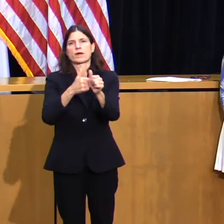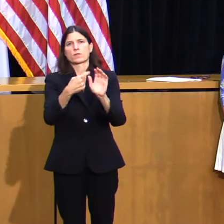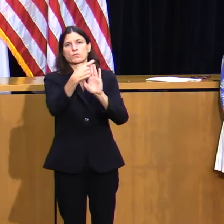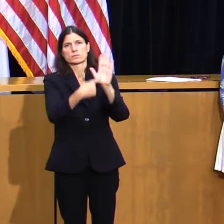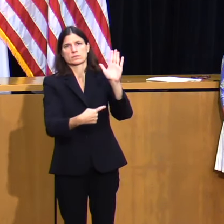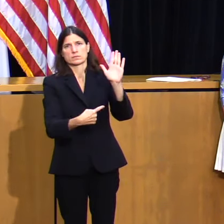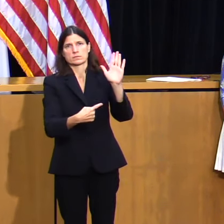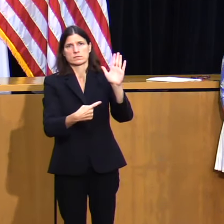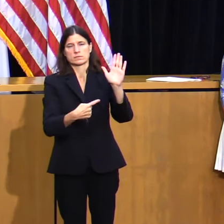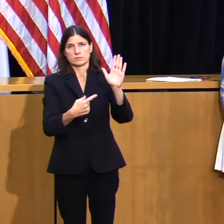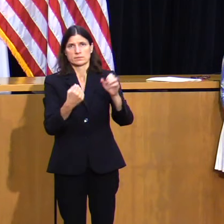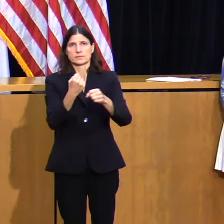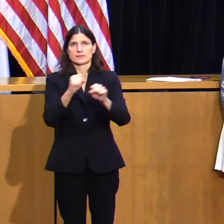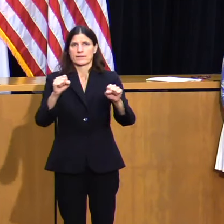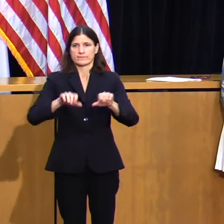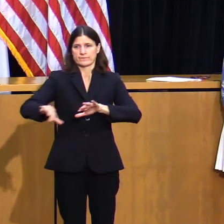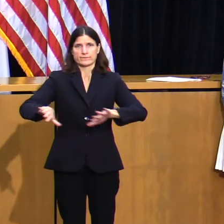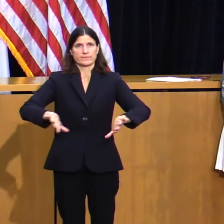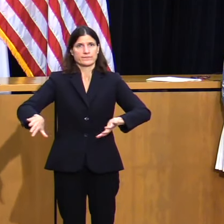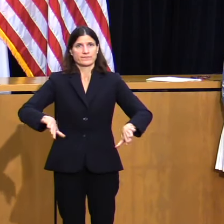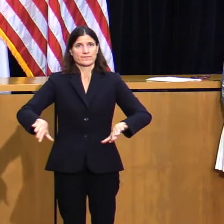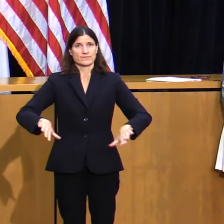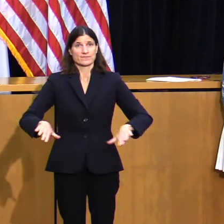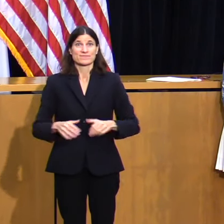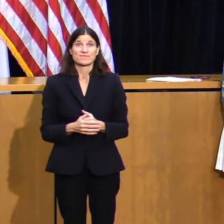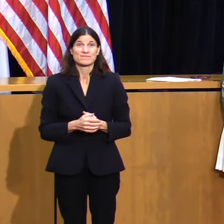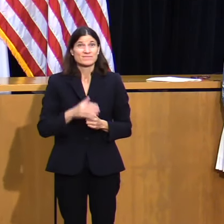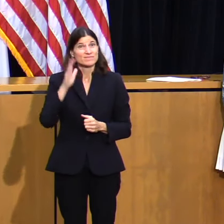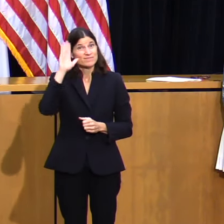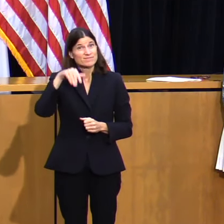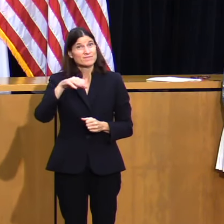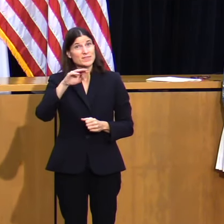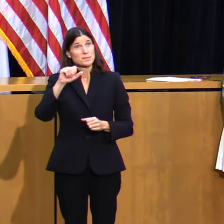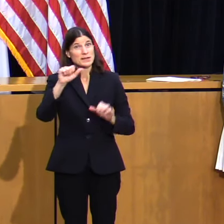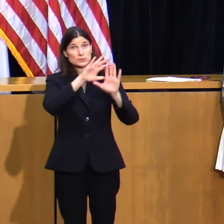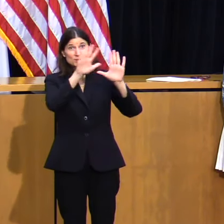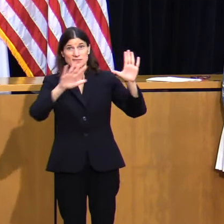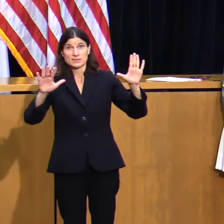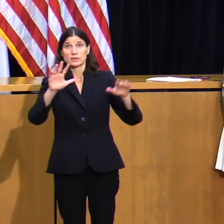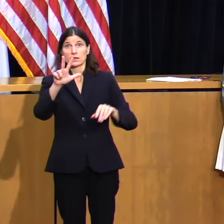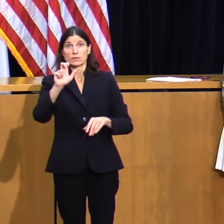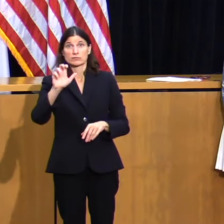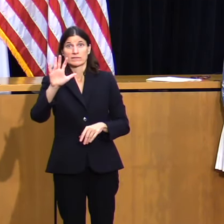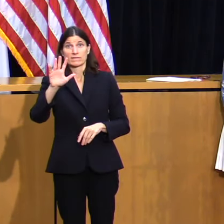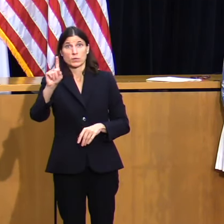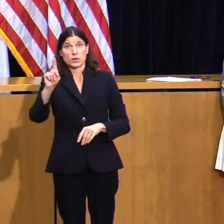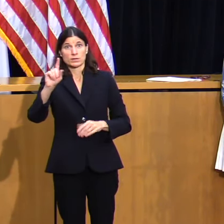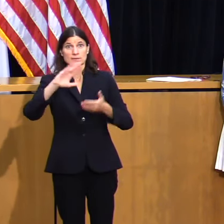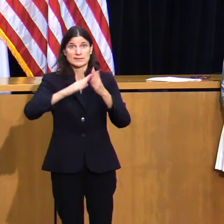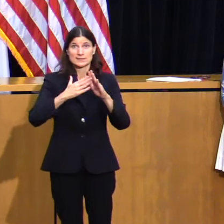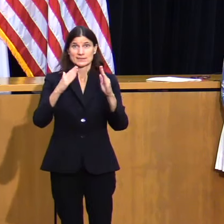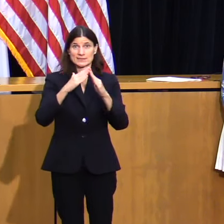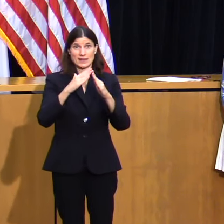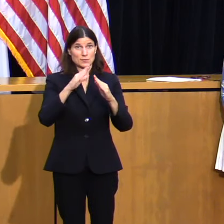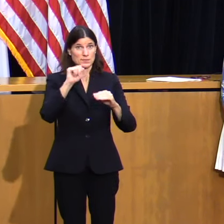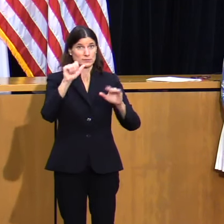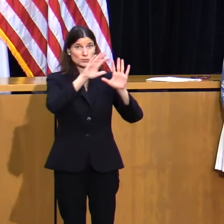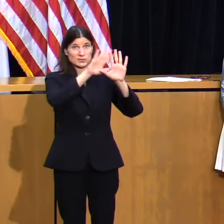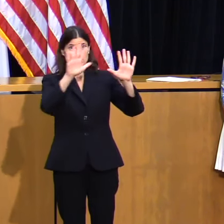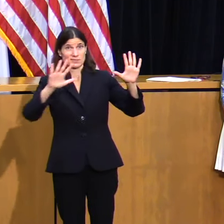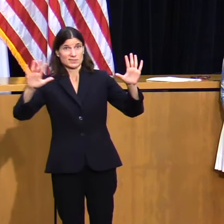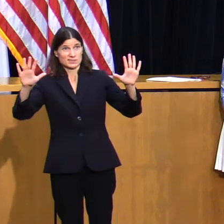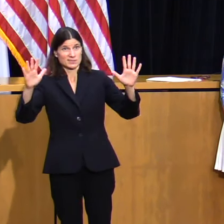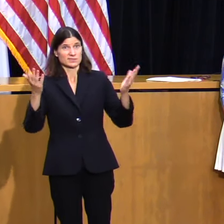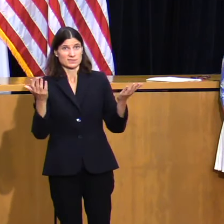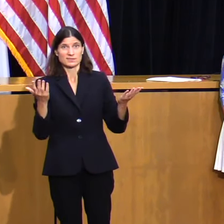commonwealth in which you have 351 cities and towns and 300 of them basically don't have a heck of a lot of COVID, there can